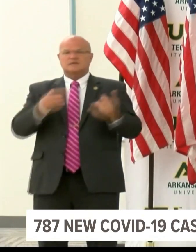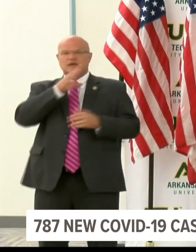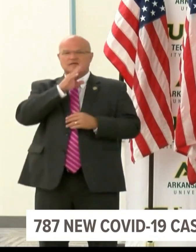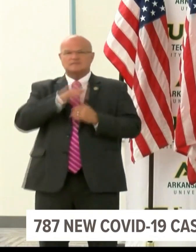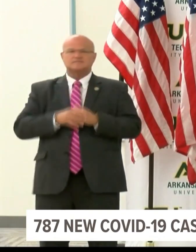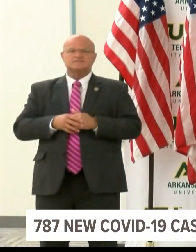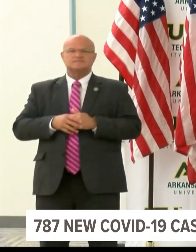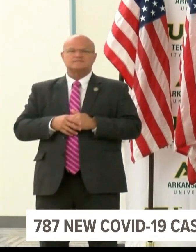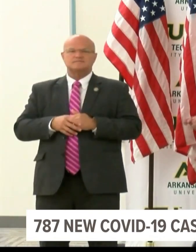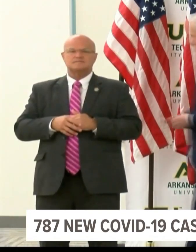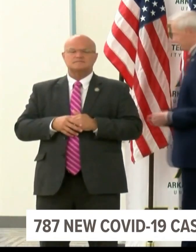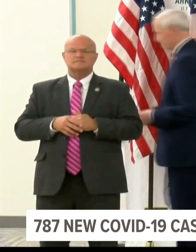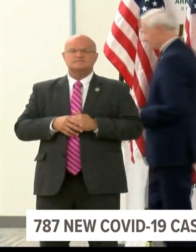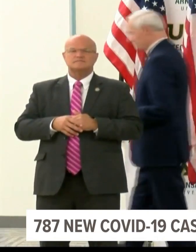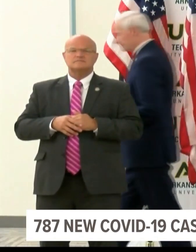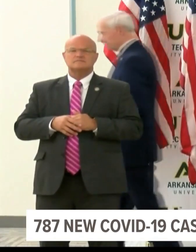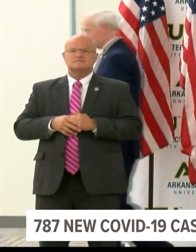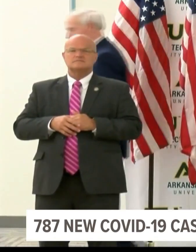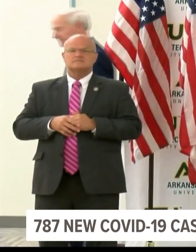microphone?